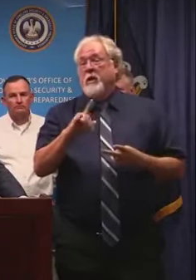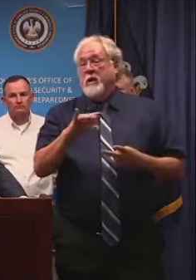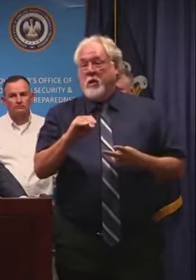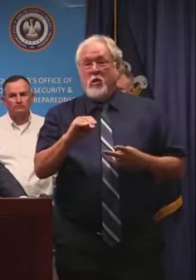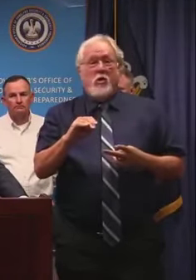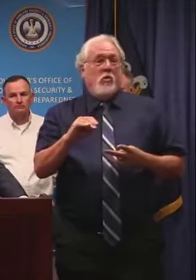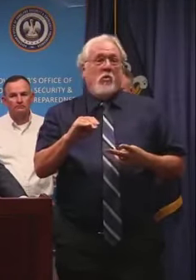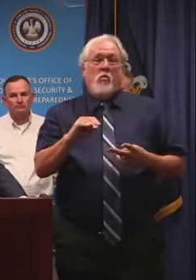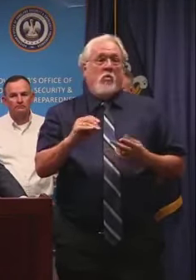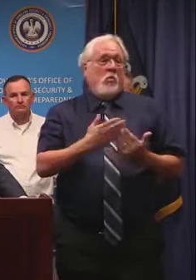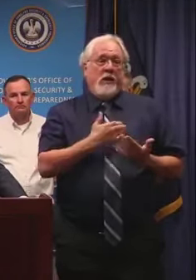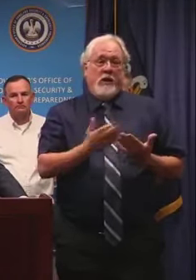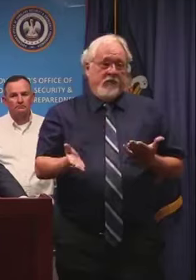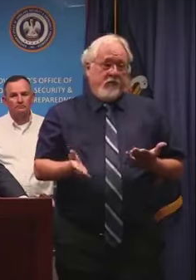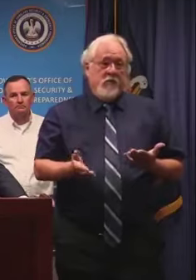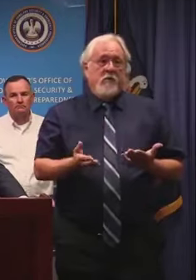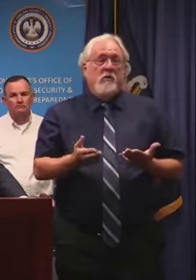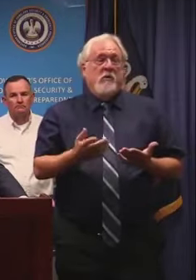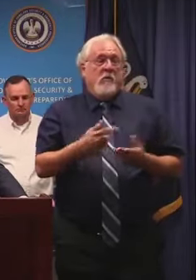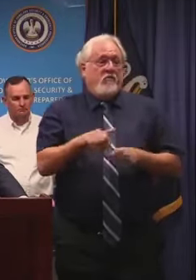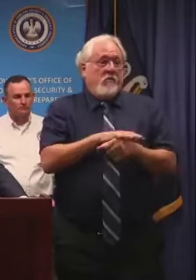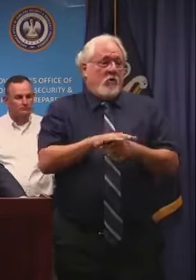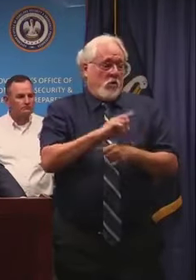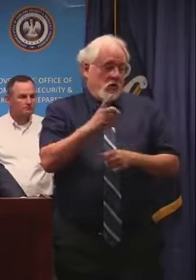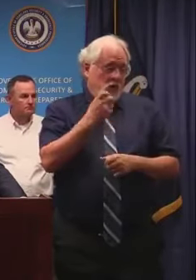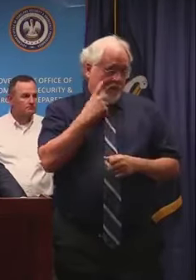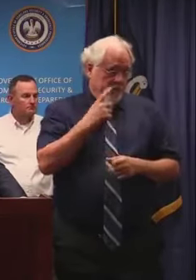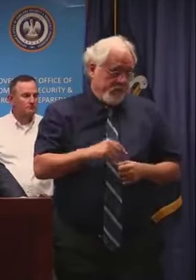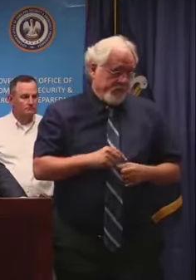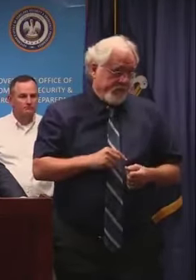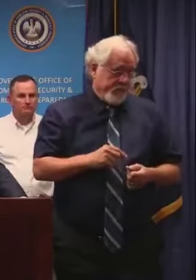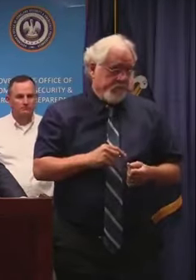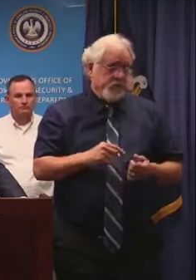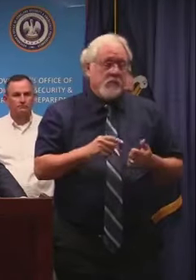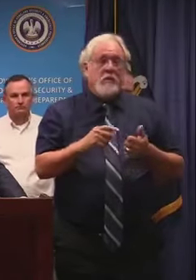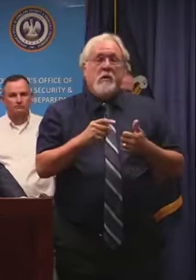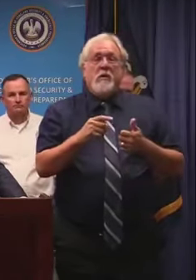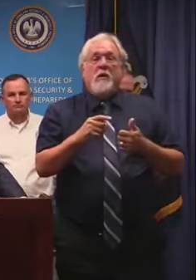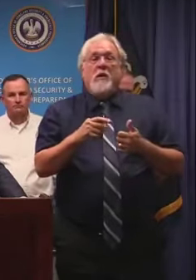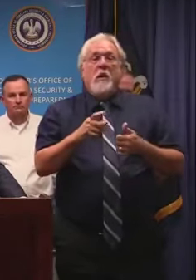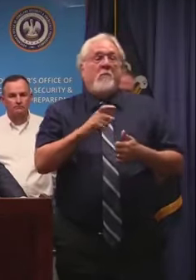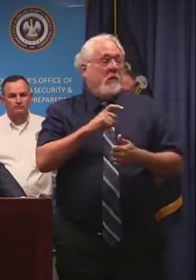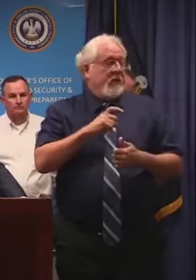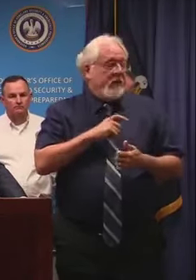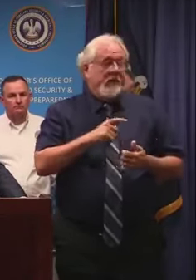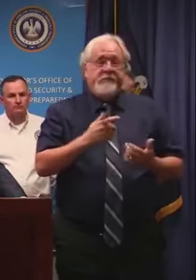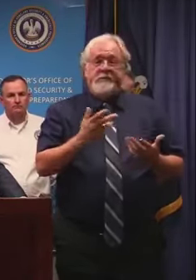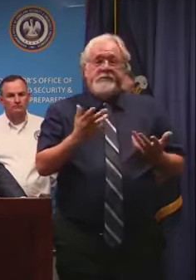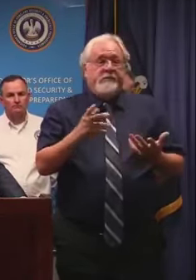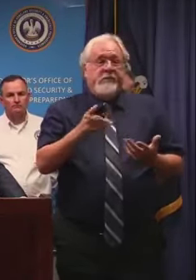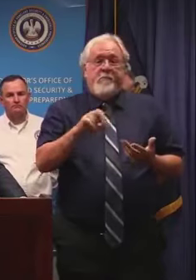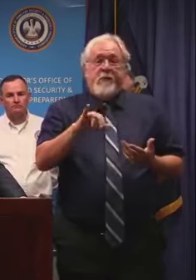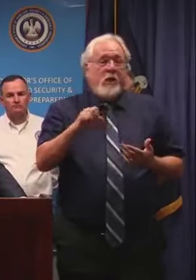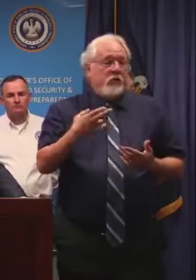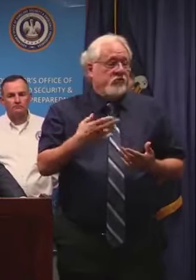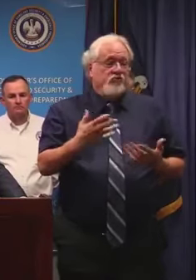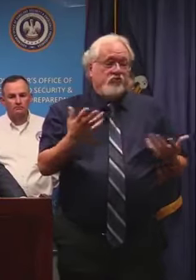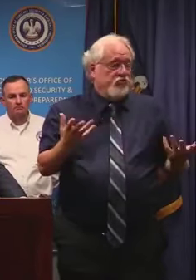whatever instructions are going to be given from the local government, from the local police jurors or parish